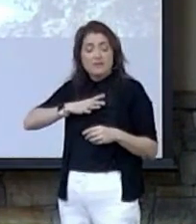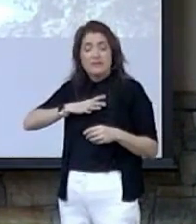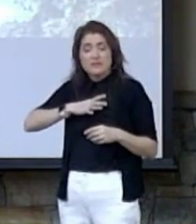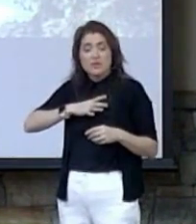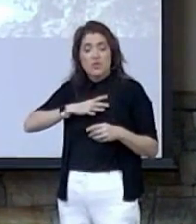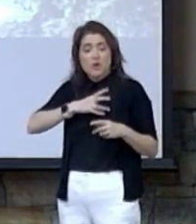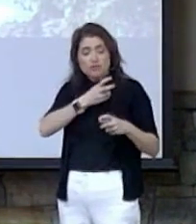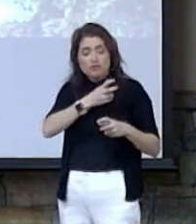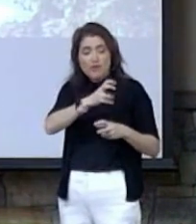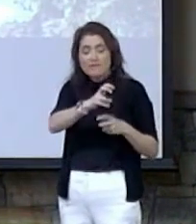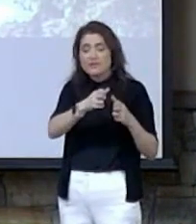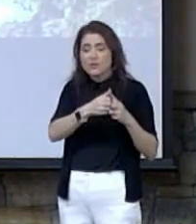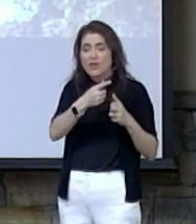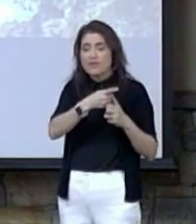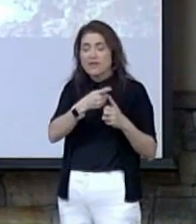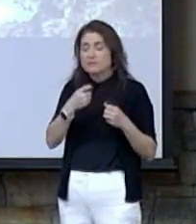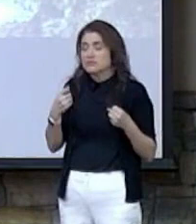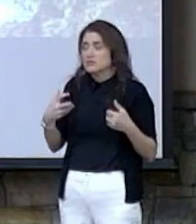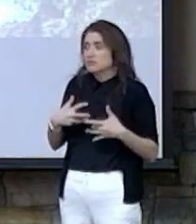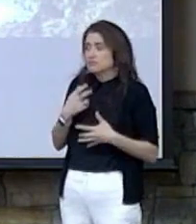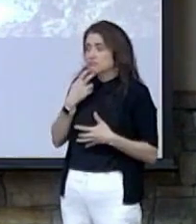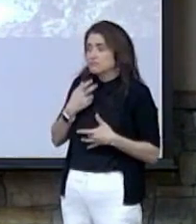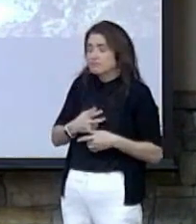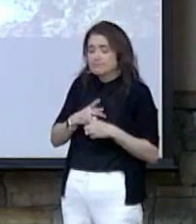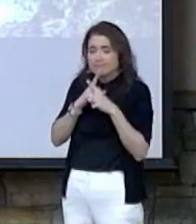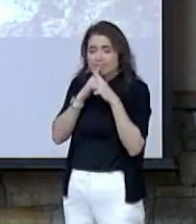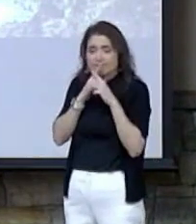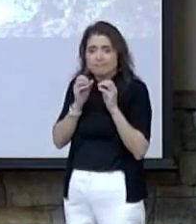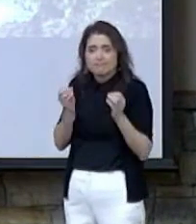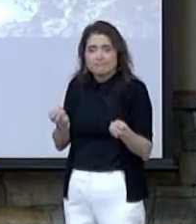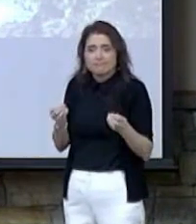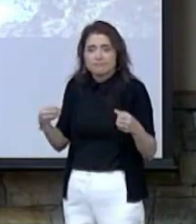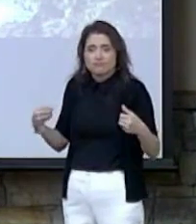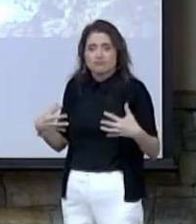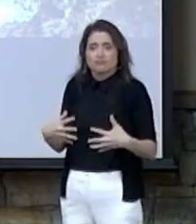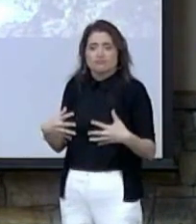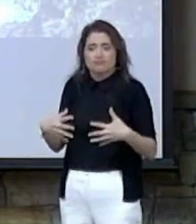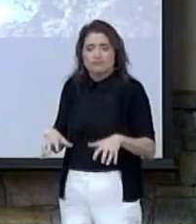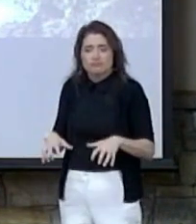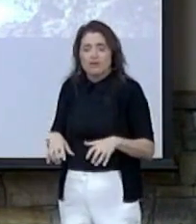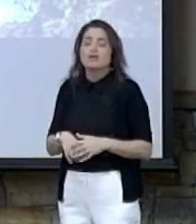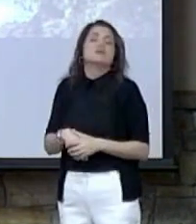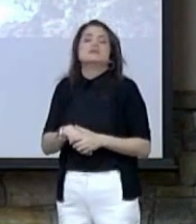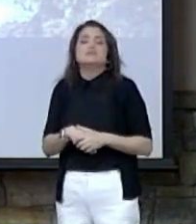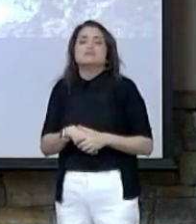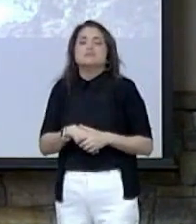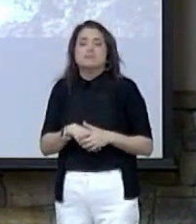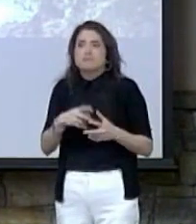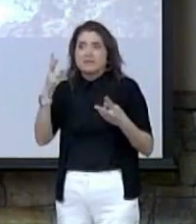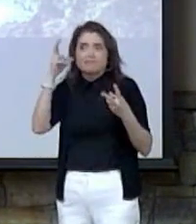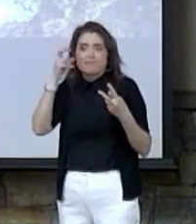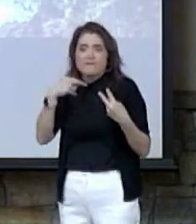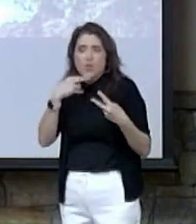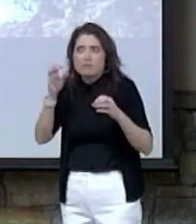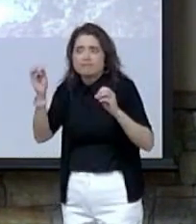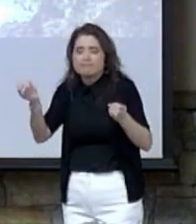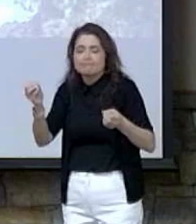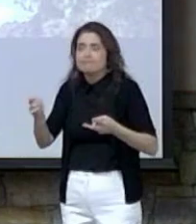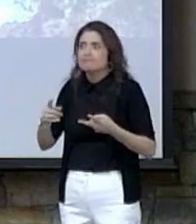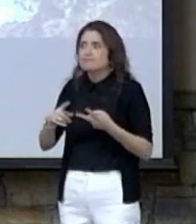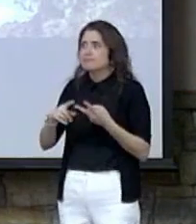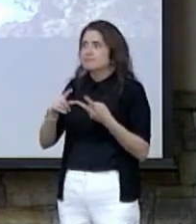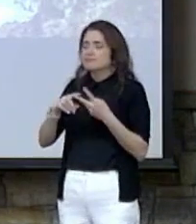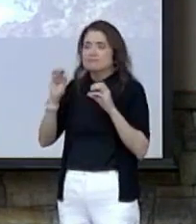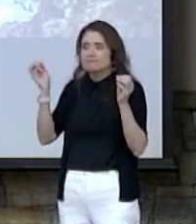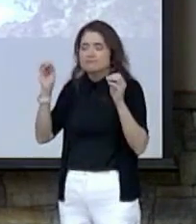The men who were traveling with him stood speechless, hearing the voice but seeing no one. Saul rose from the ground, and although his eyes were opened,